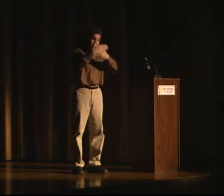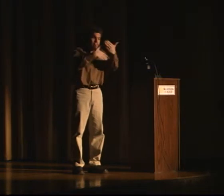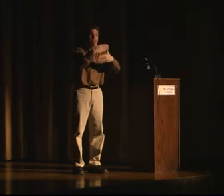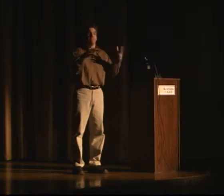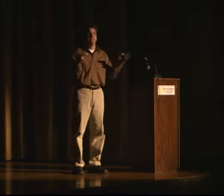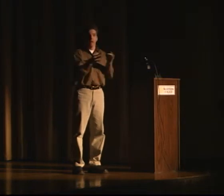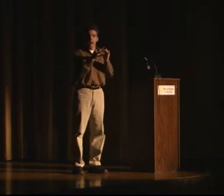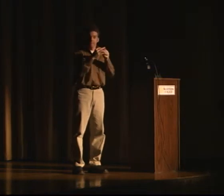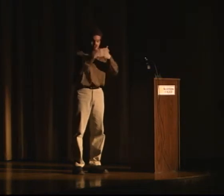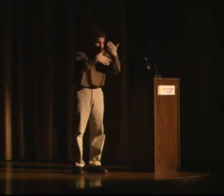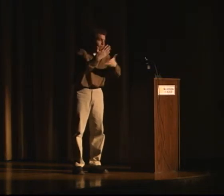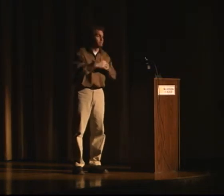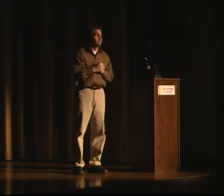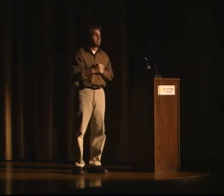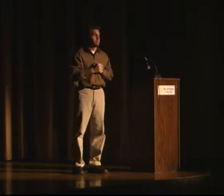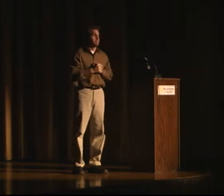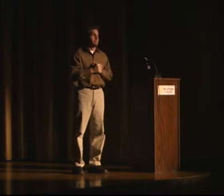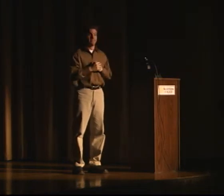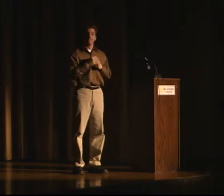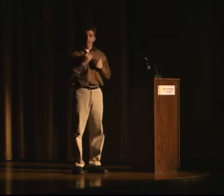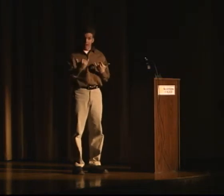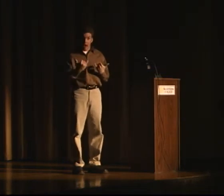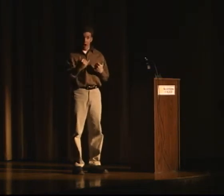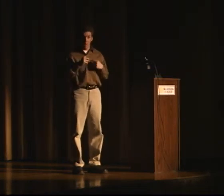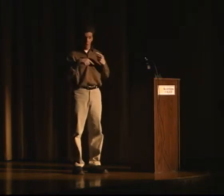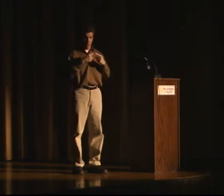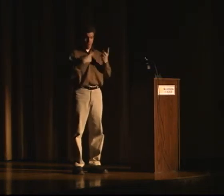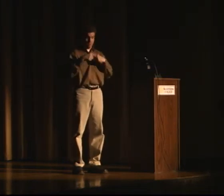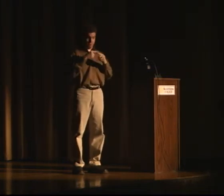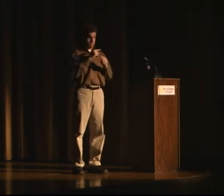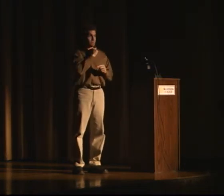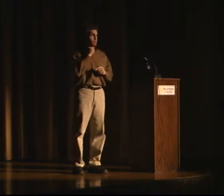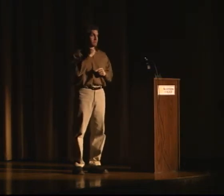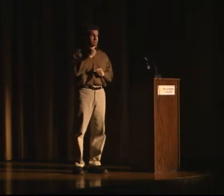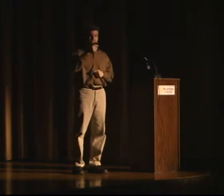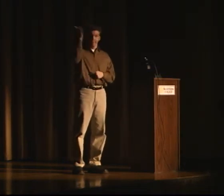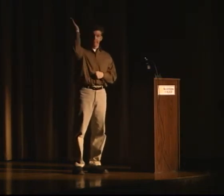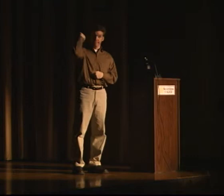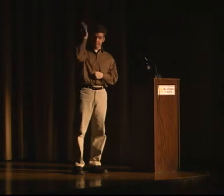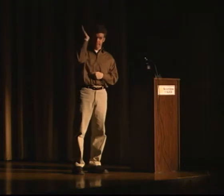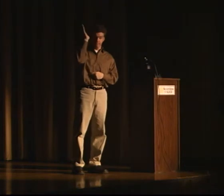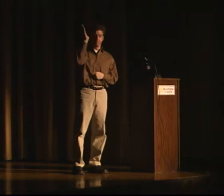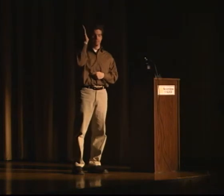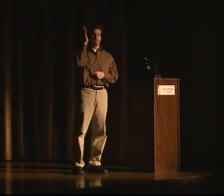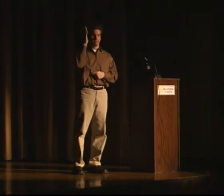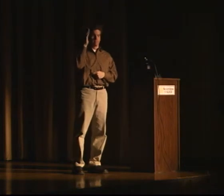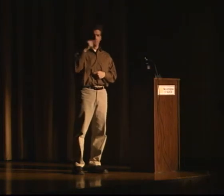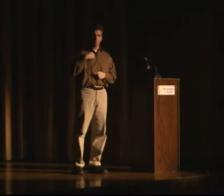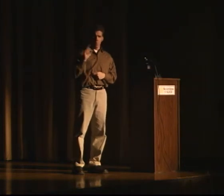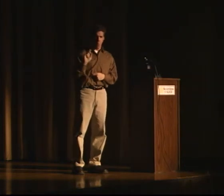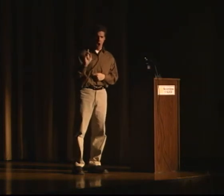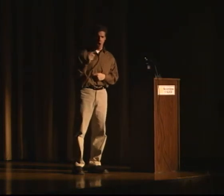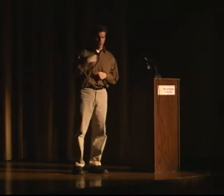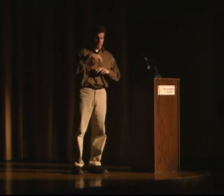that Sunday and got through the service and mass, and the priest was giving his sermon.